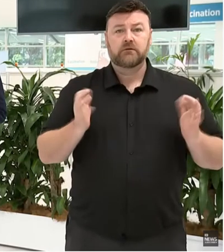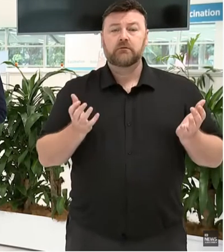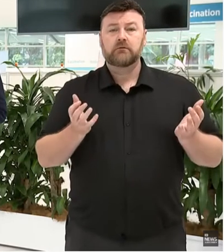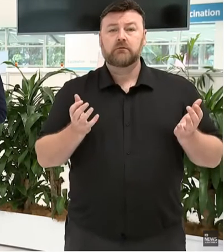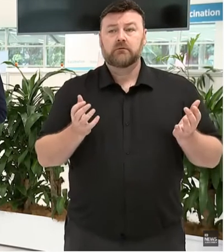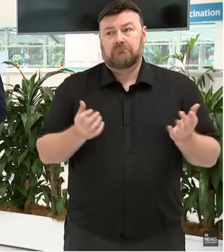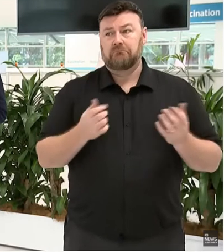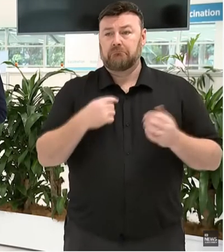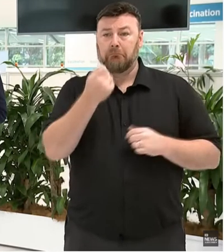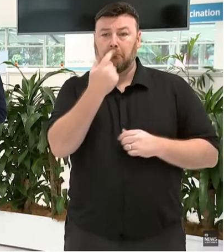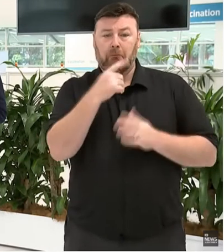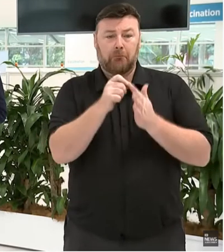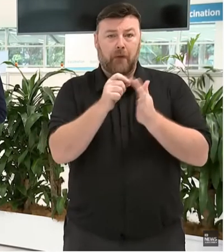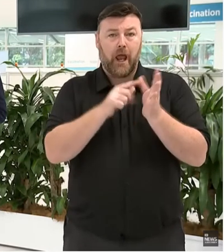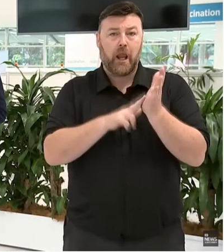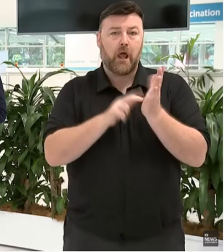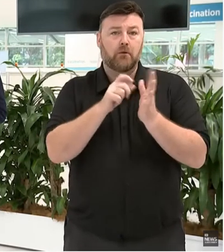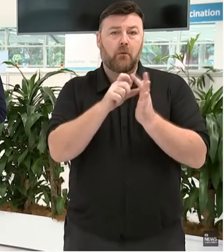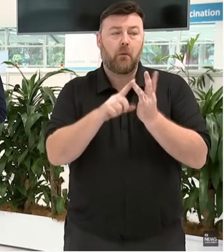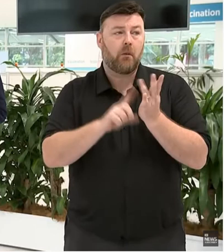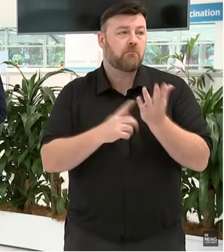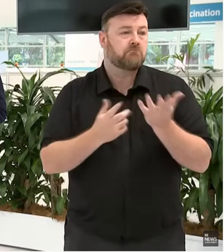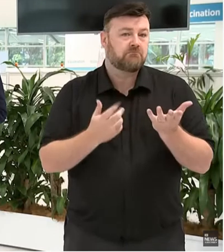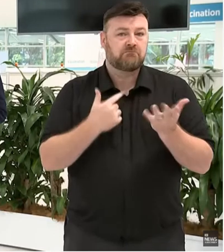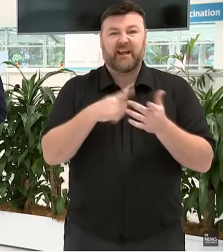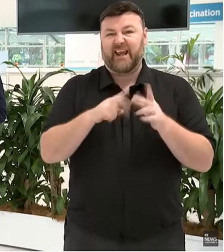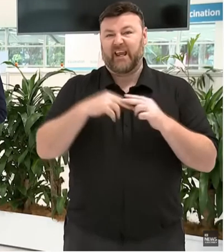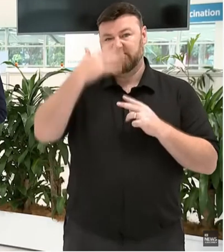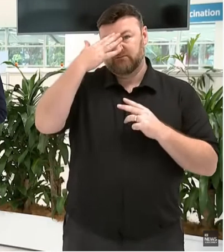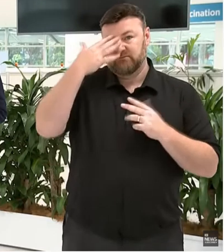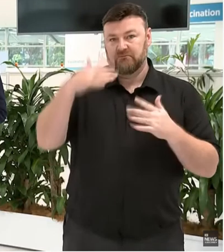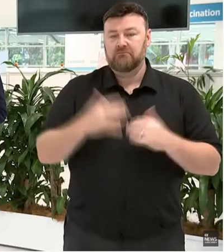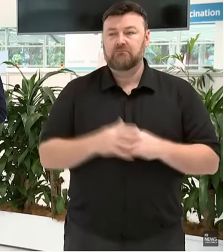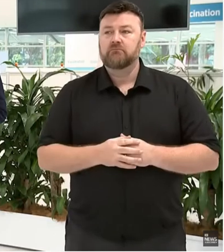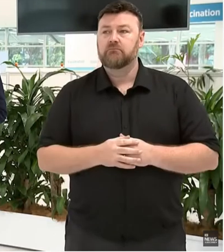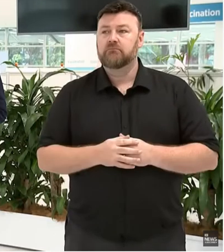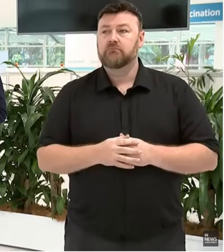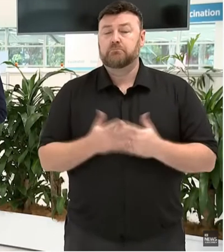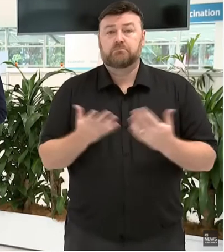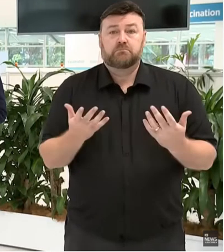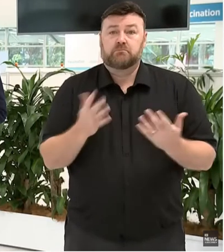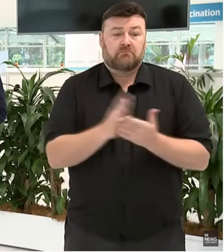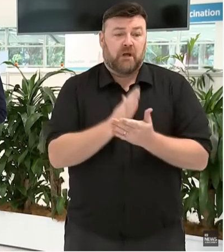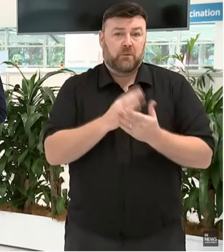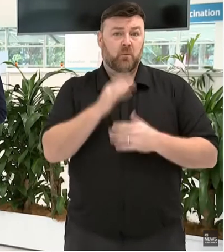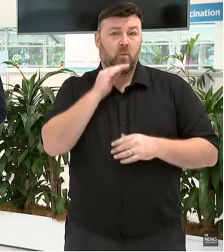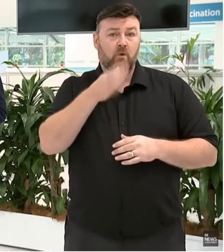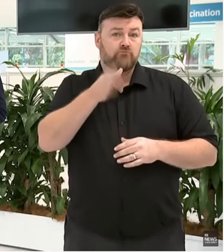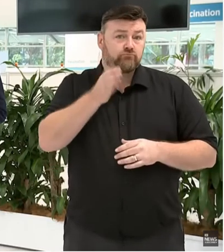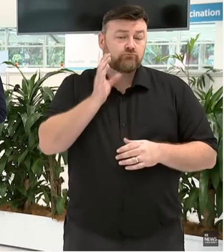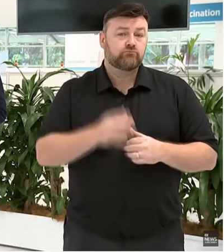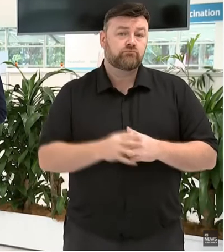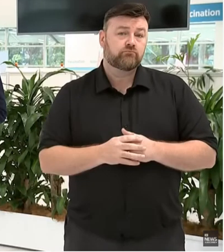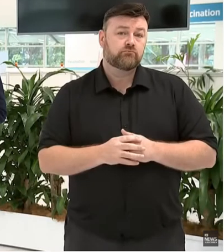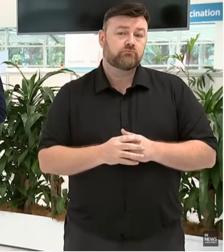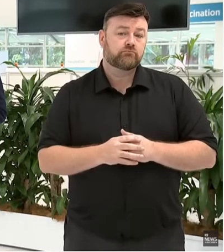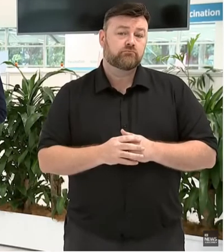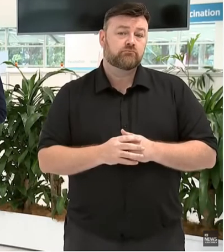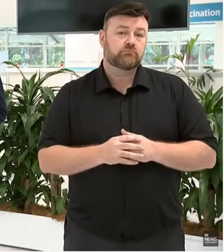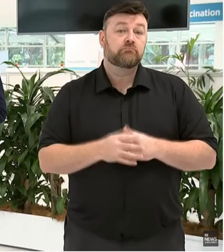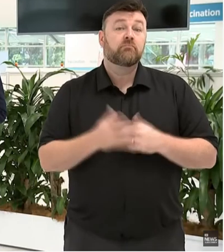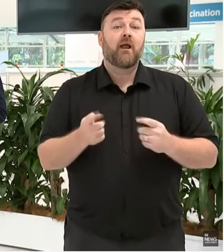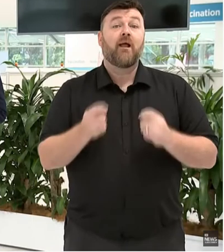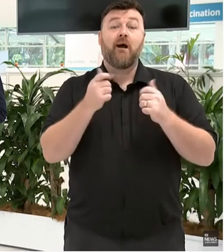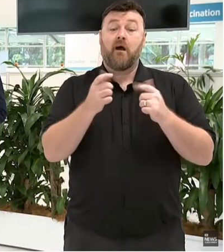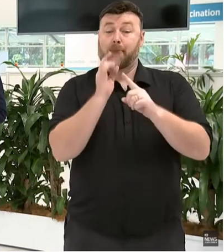probably taking some Panadol if you've got a temperature and making sure you're drinking plenty of fluids. And then at the end of